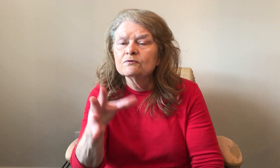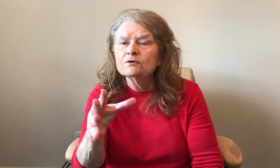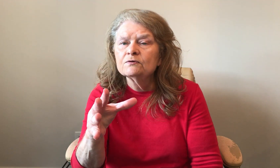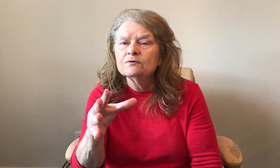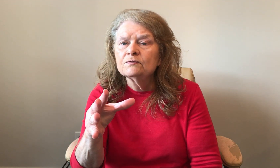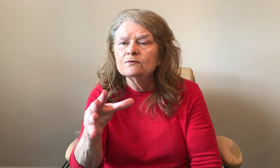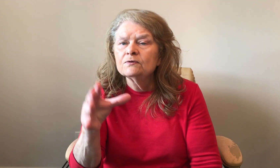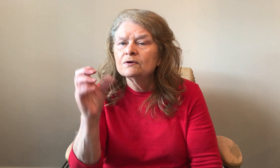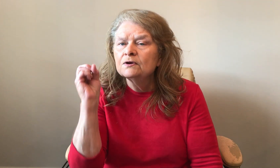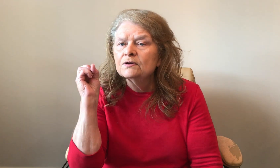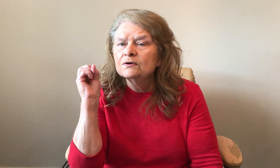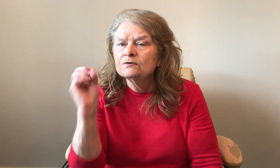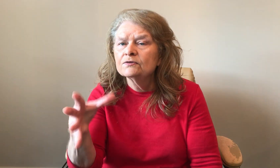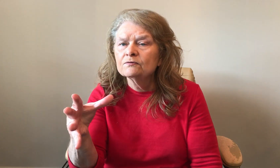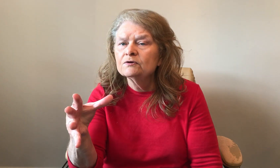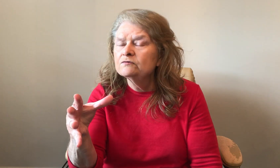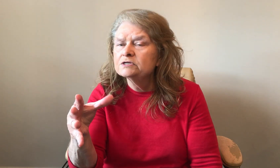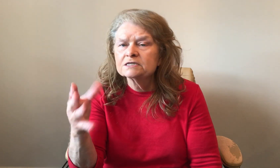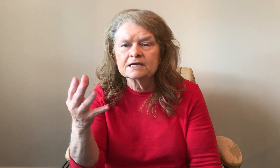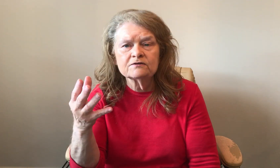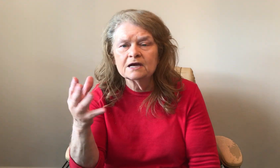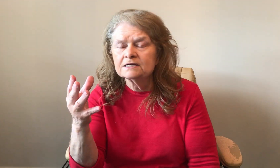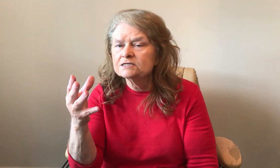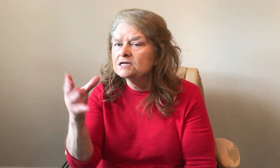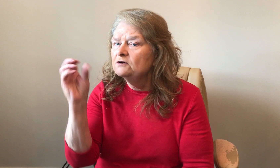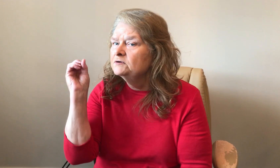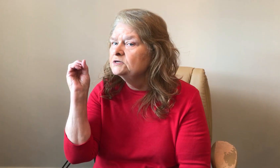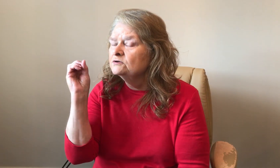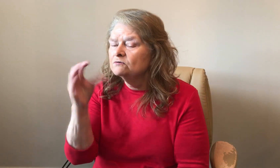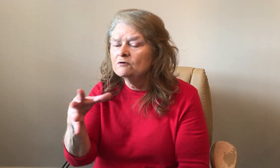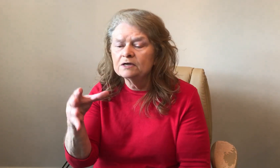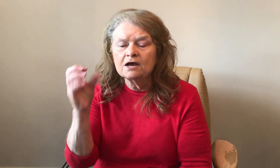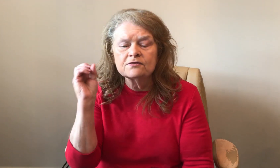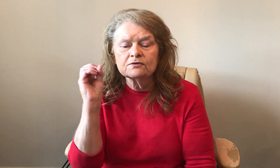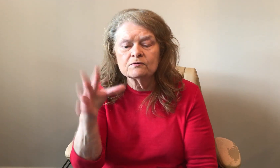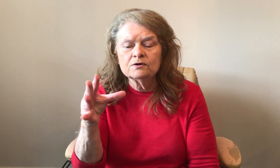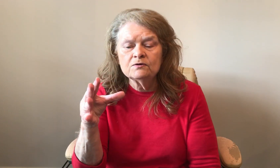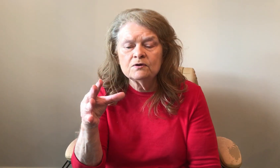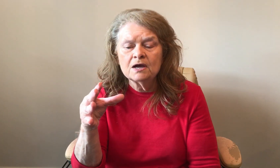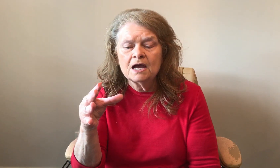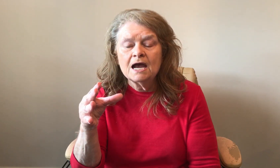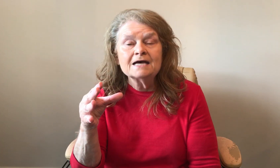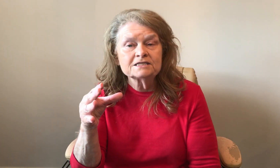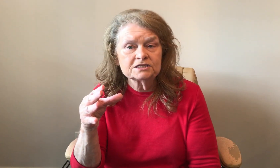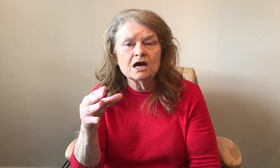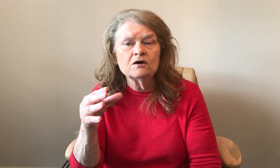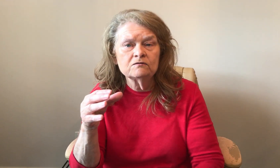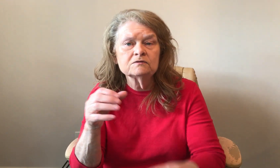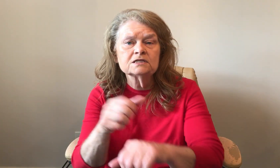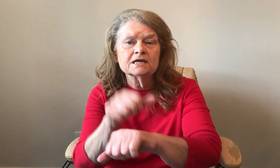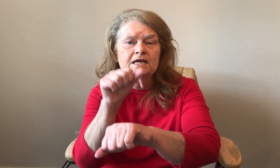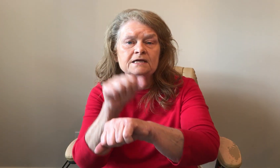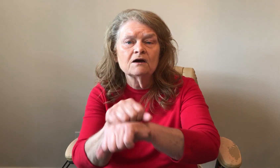Through, just like you got a stone and you're throwing it. Through stones, again,